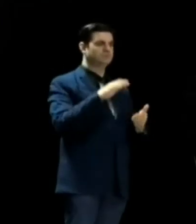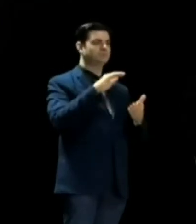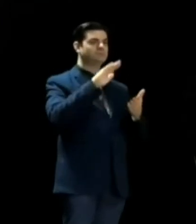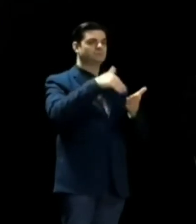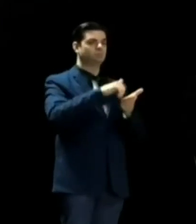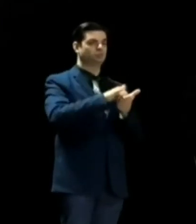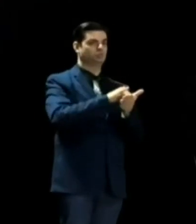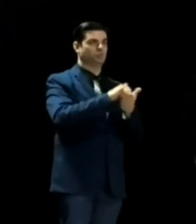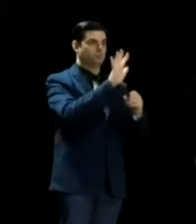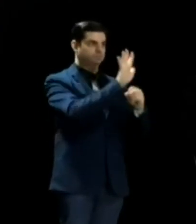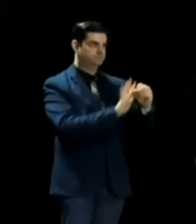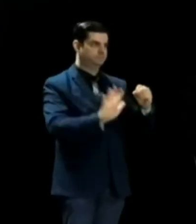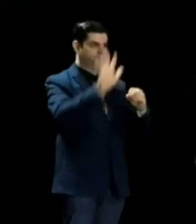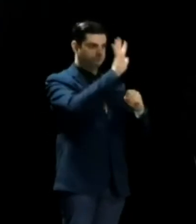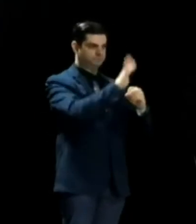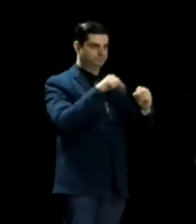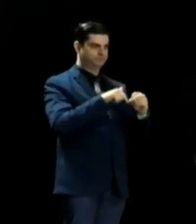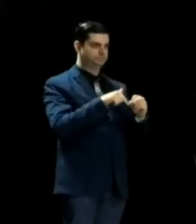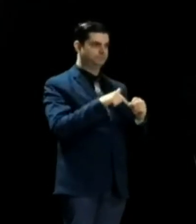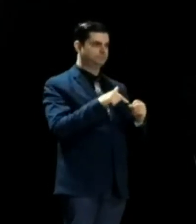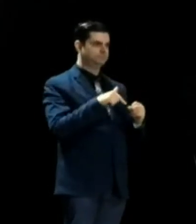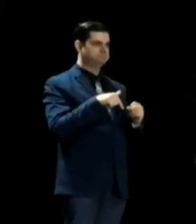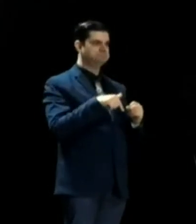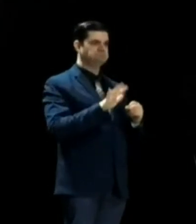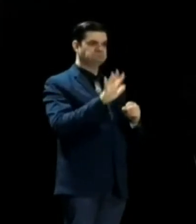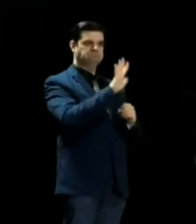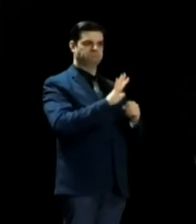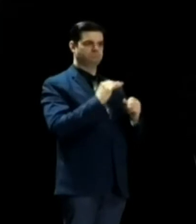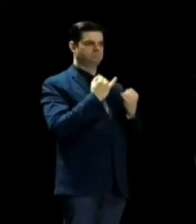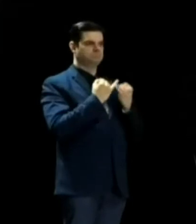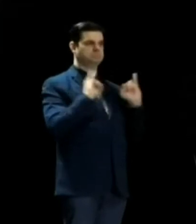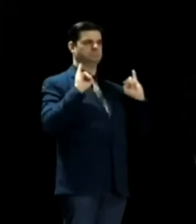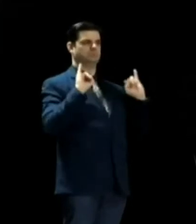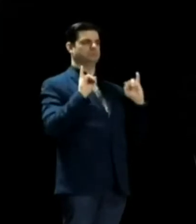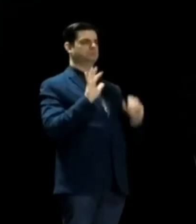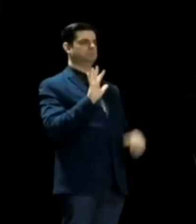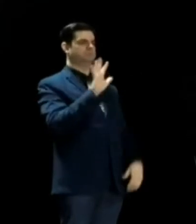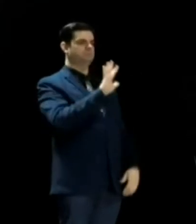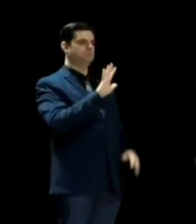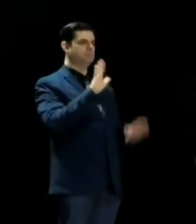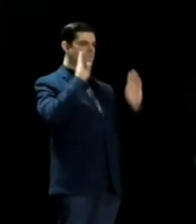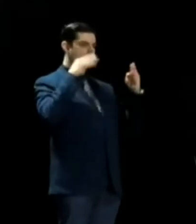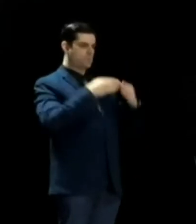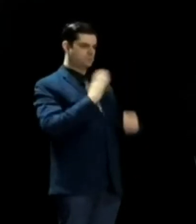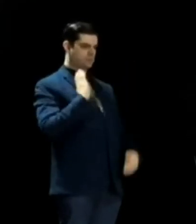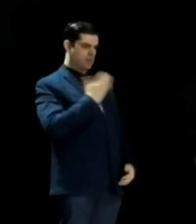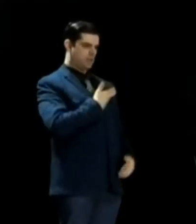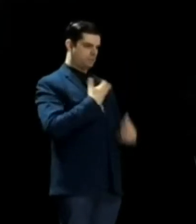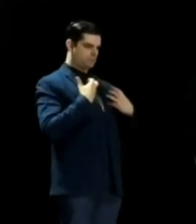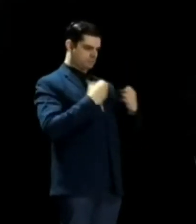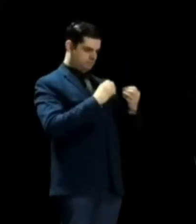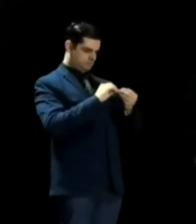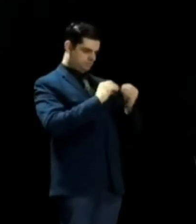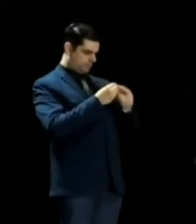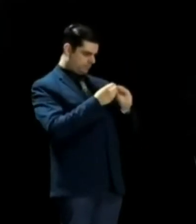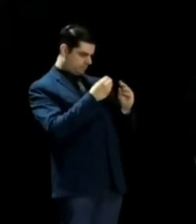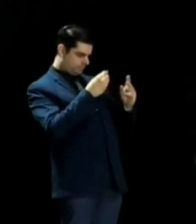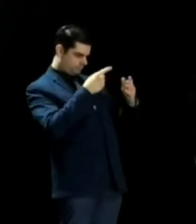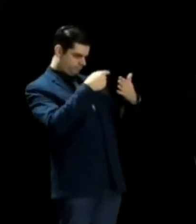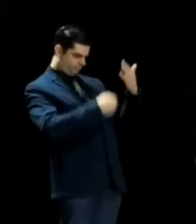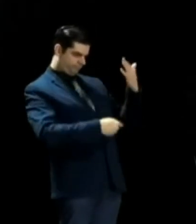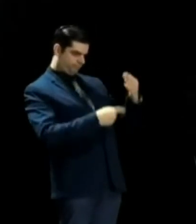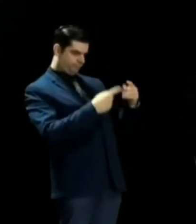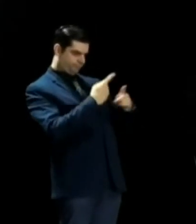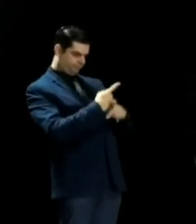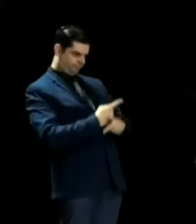looked at on its own merits based off of health data. So in conjunction with other county